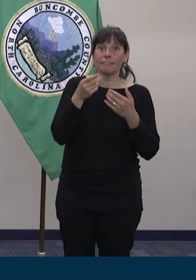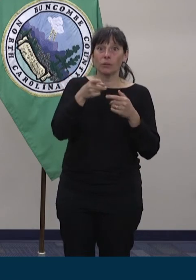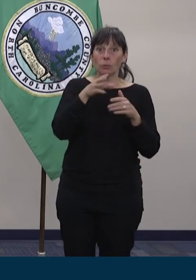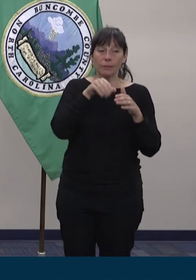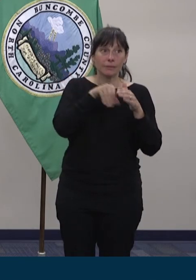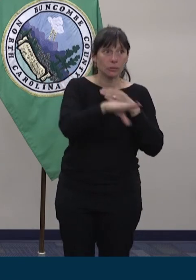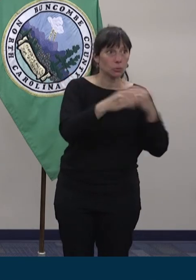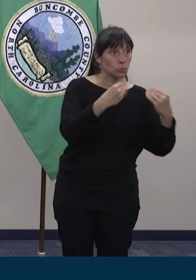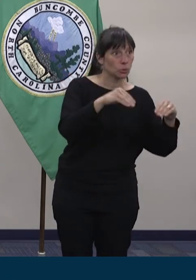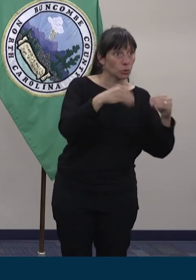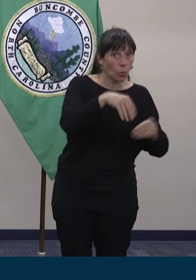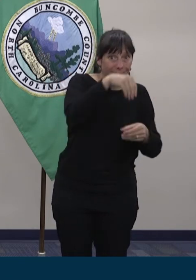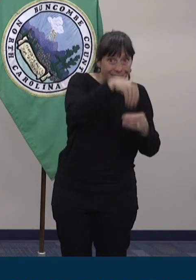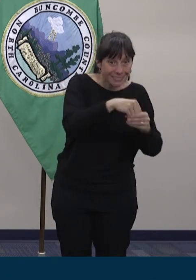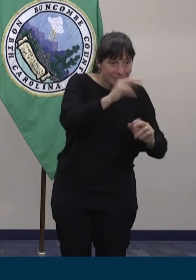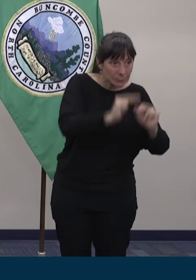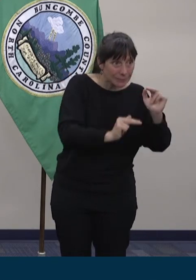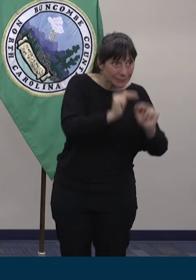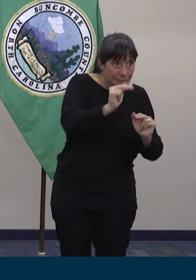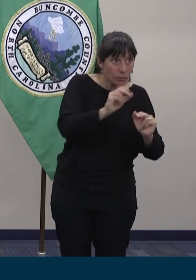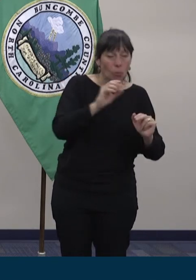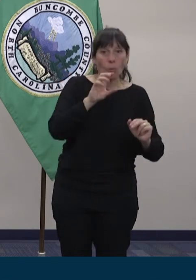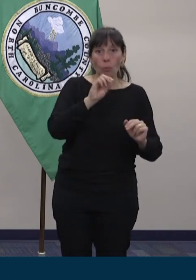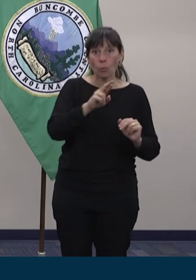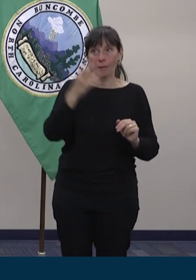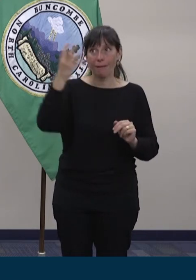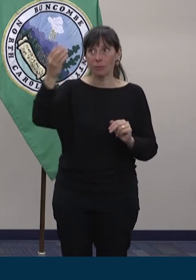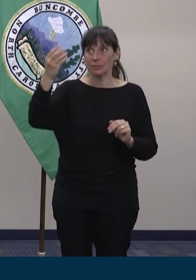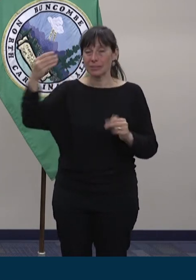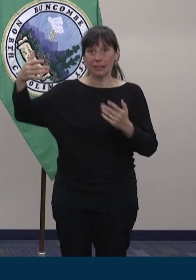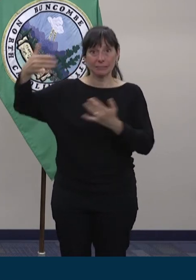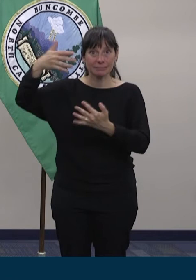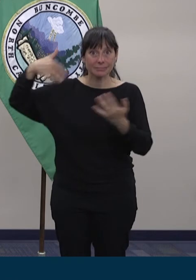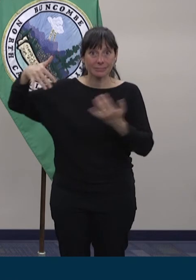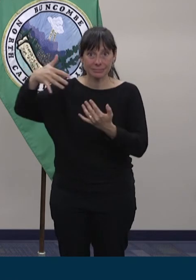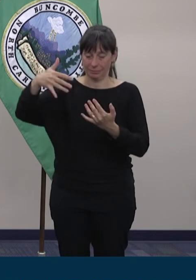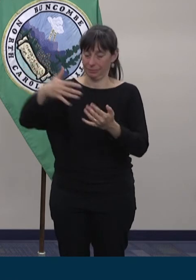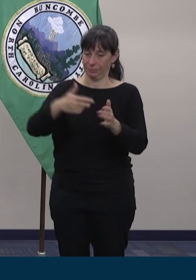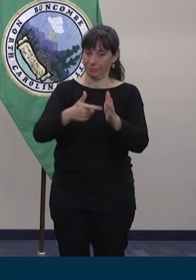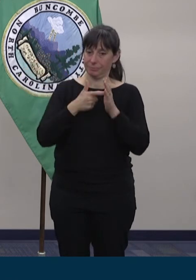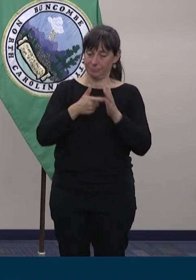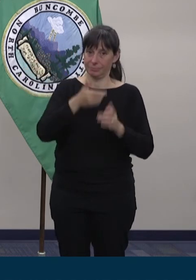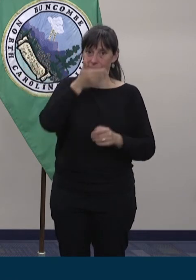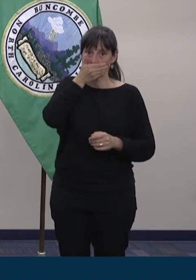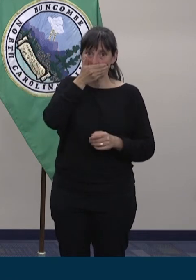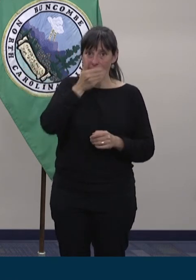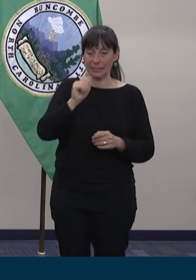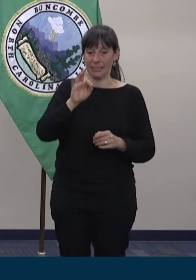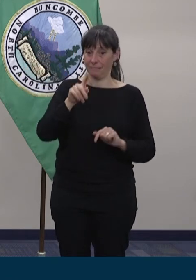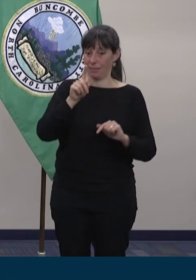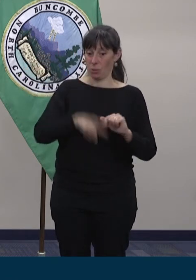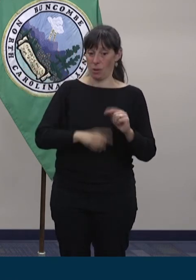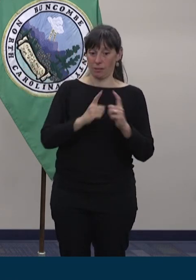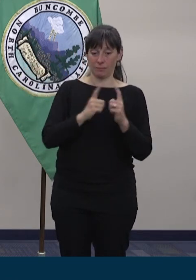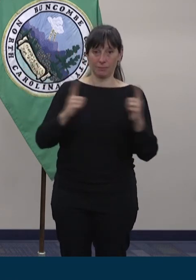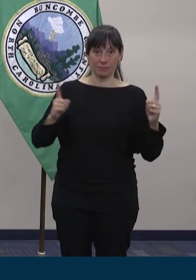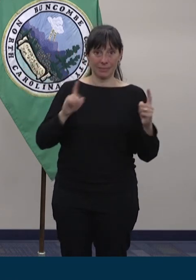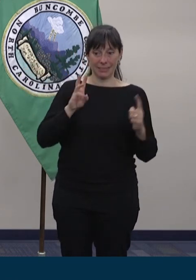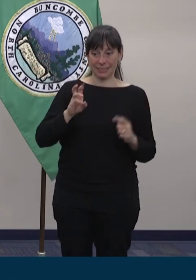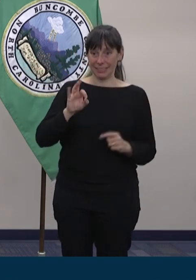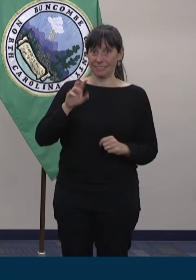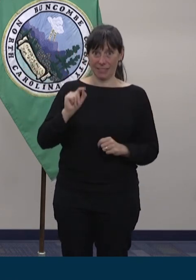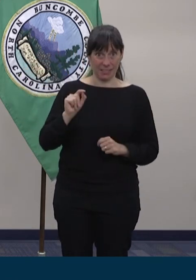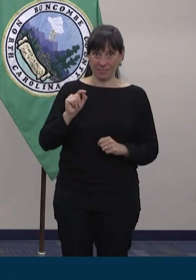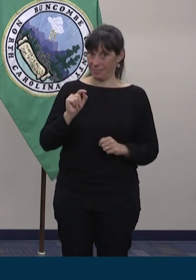physical distancing of 6 feet is not possible. This requirement is applicable but not limited